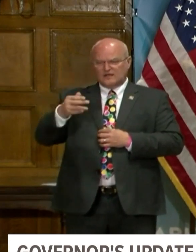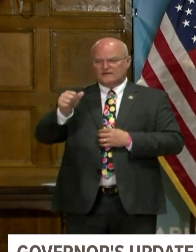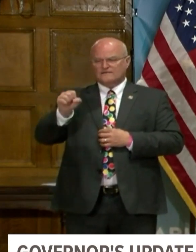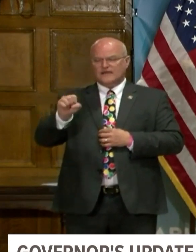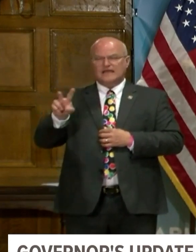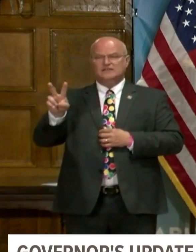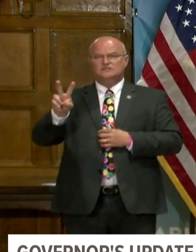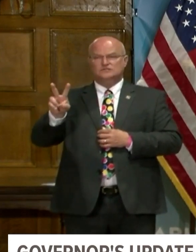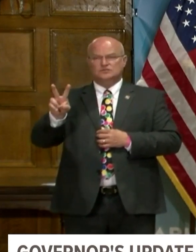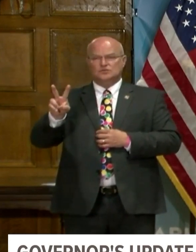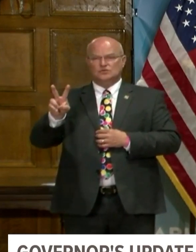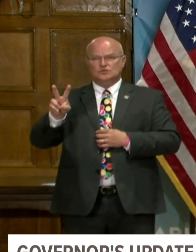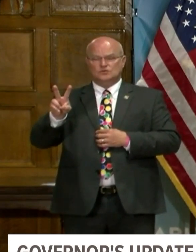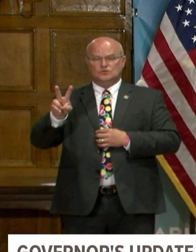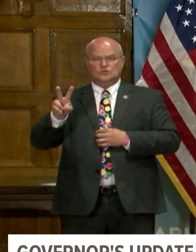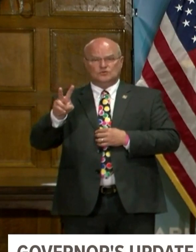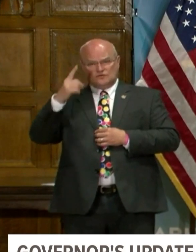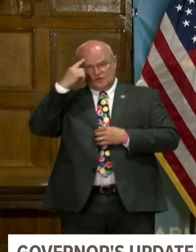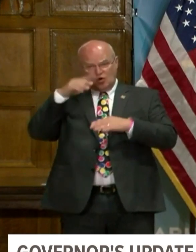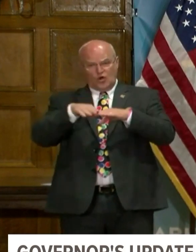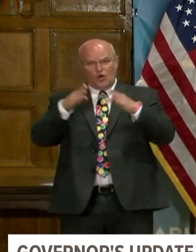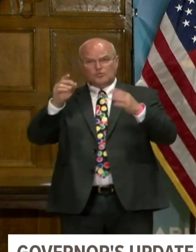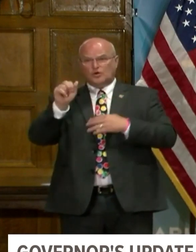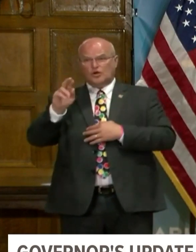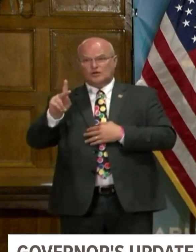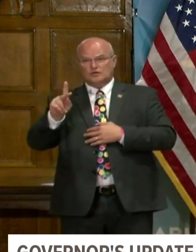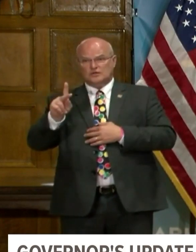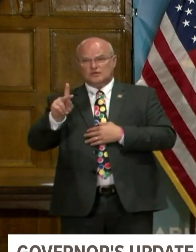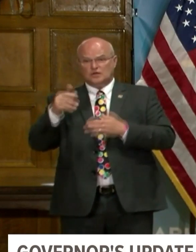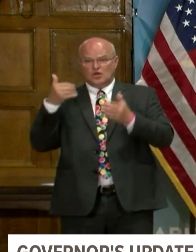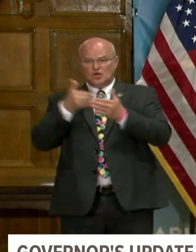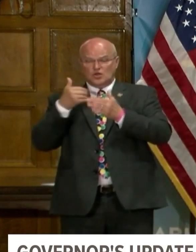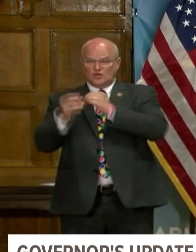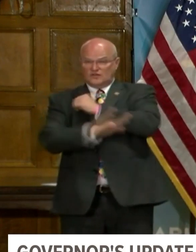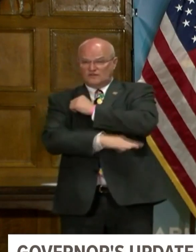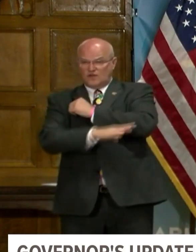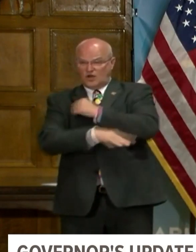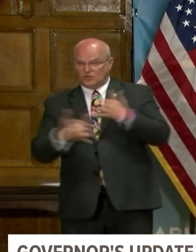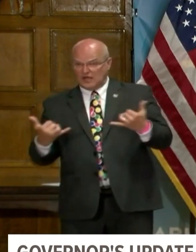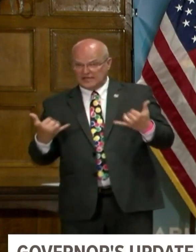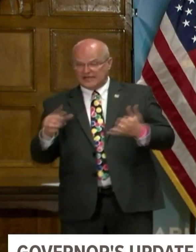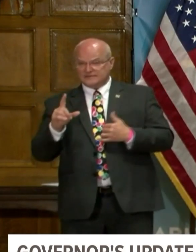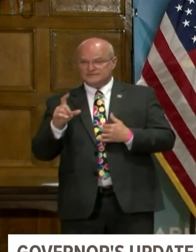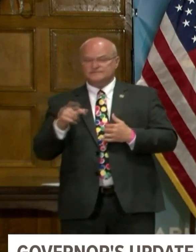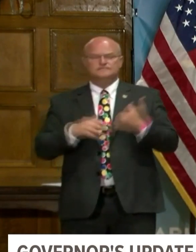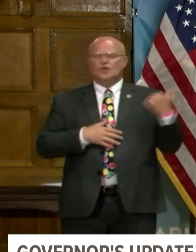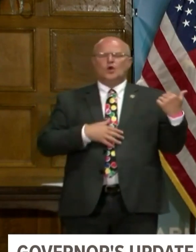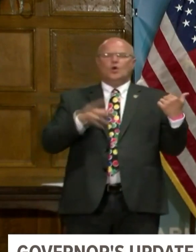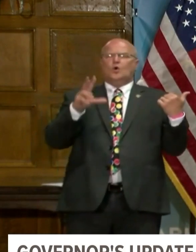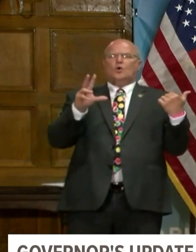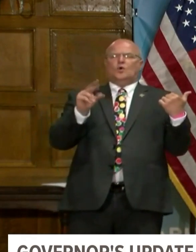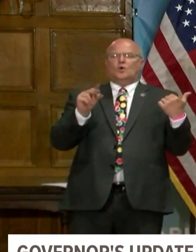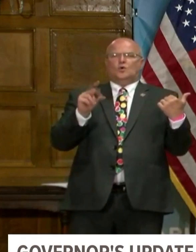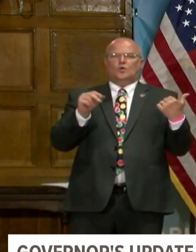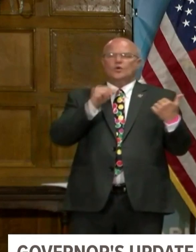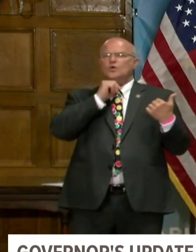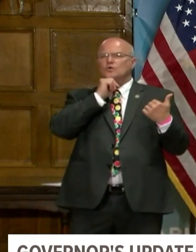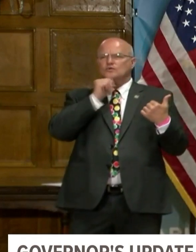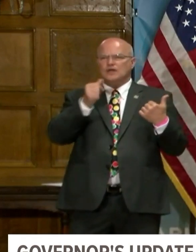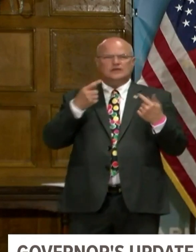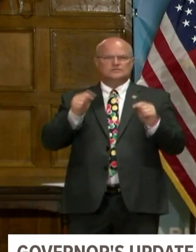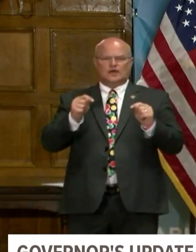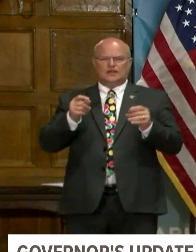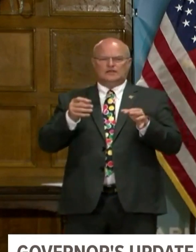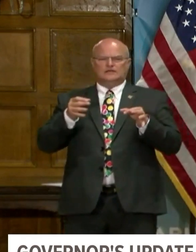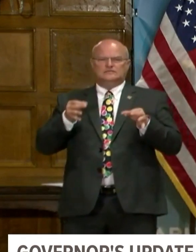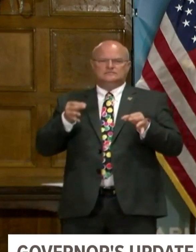reopening Arkansas will be? Is it looking like it will be closer to the fall at this point? No, I certainly would not try